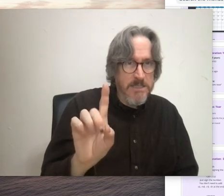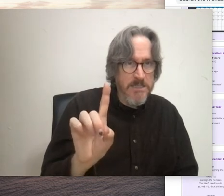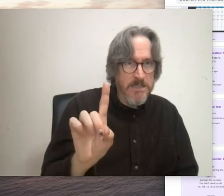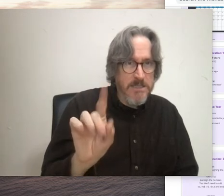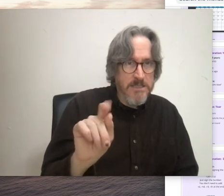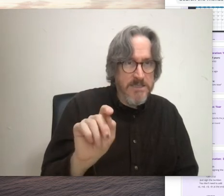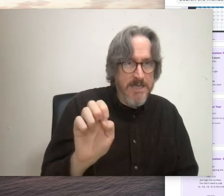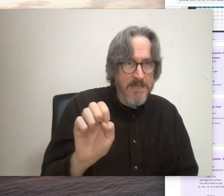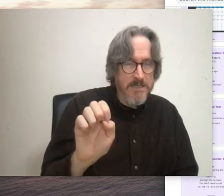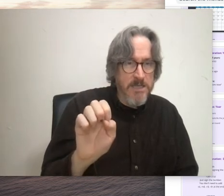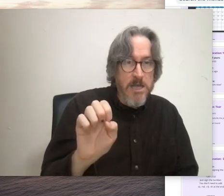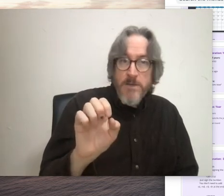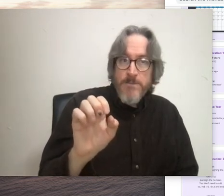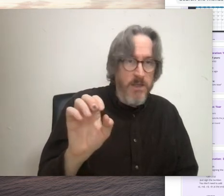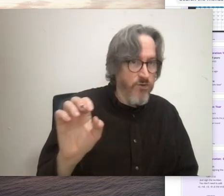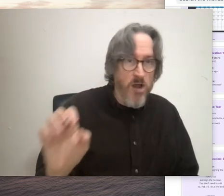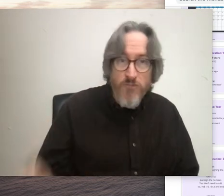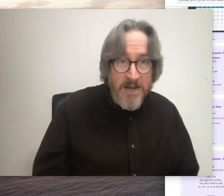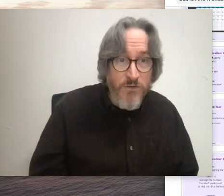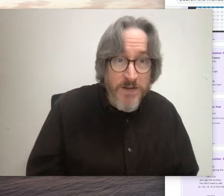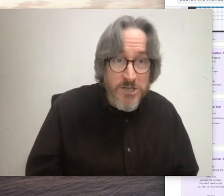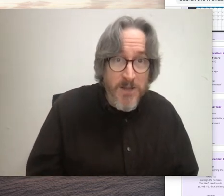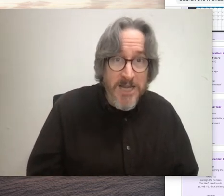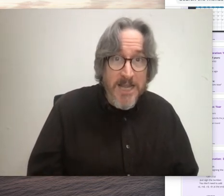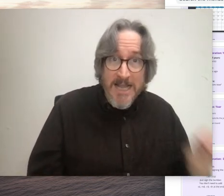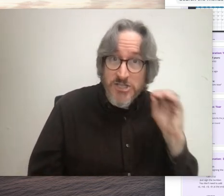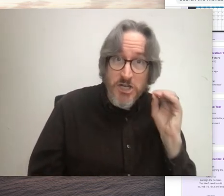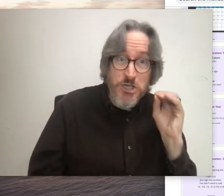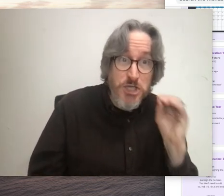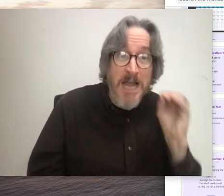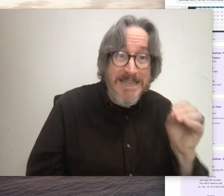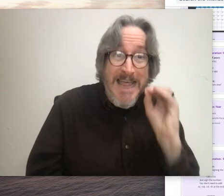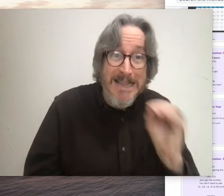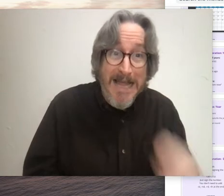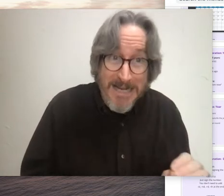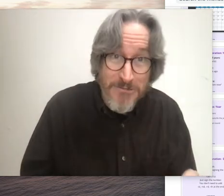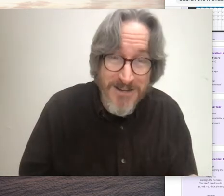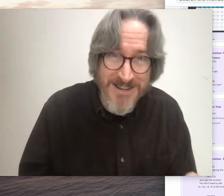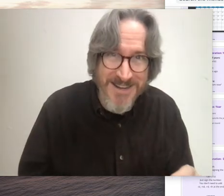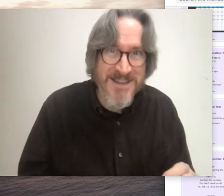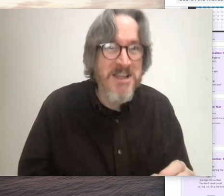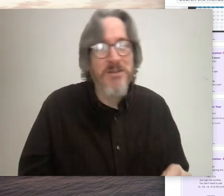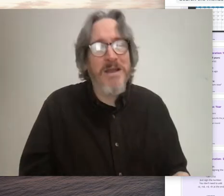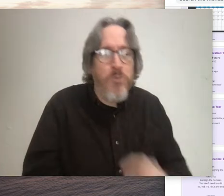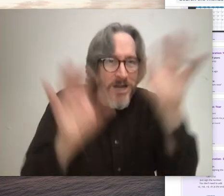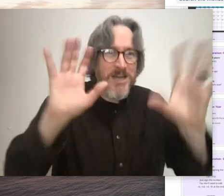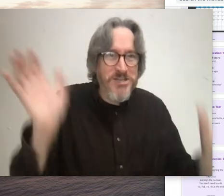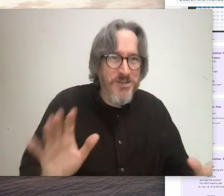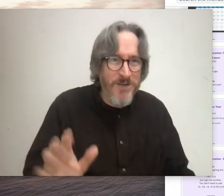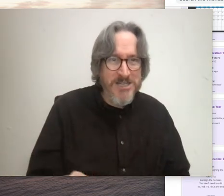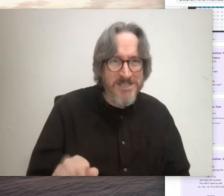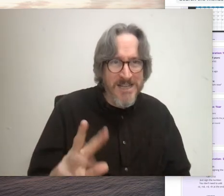date. Date. If you're not ready for fingerspelling, it's going to shock the hell out of you. You'll be like, what did he just do? He just did this.